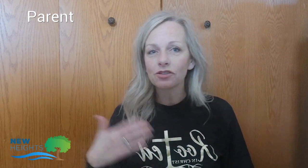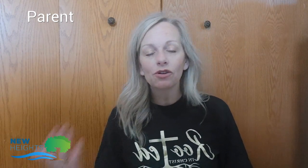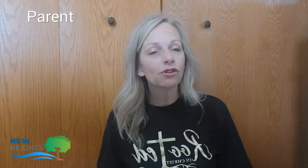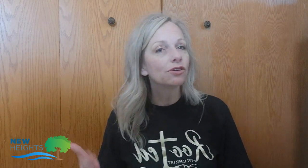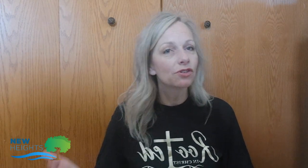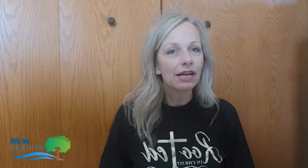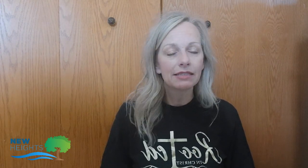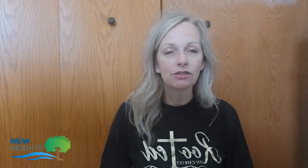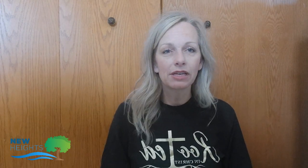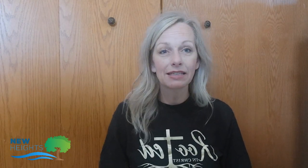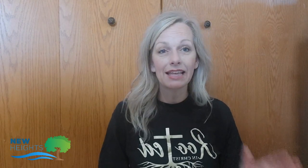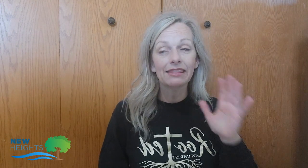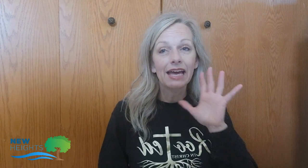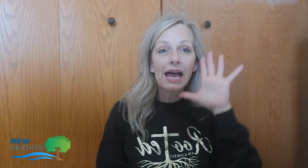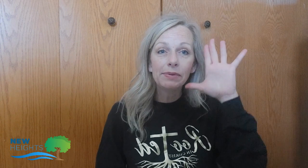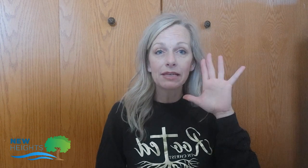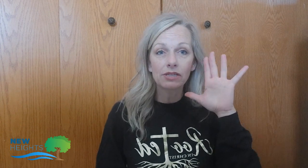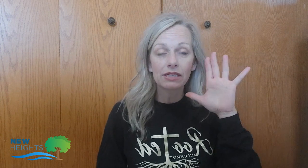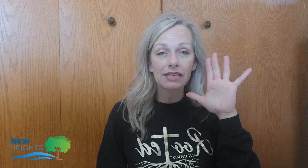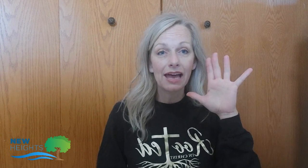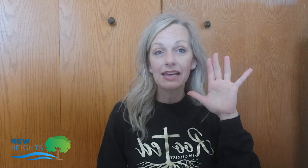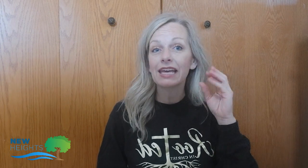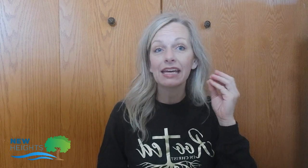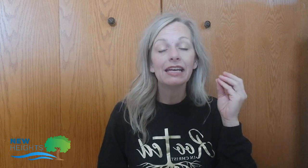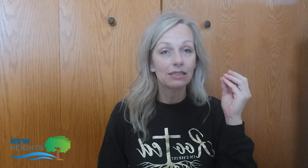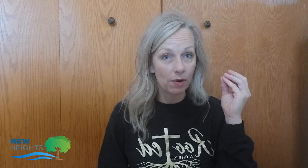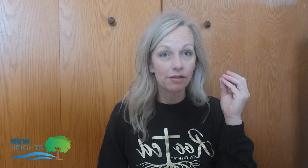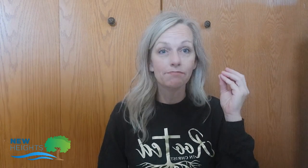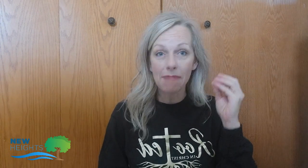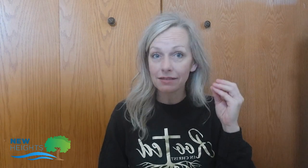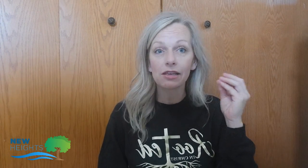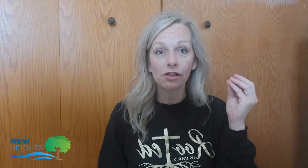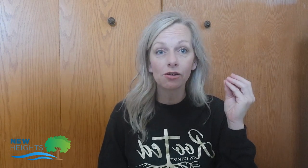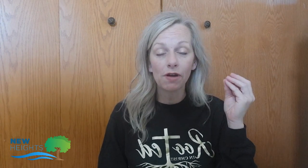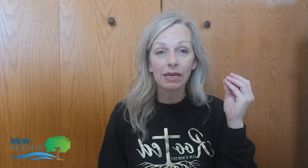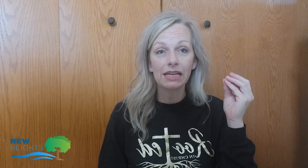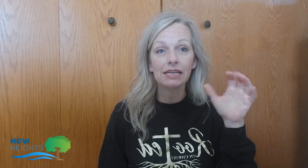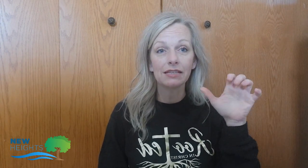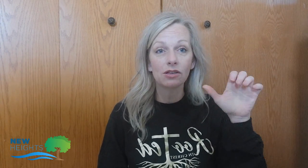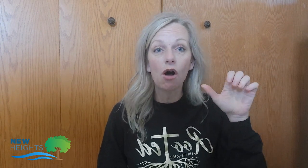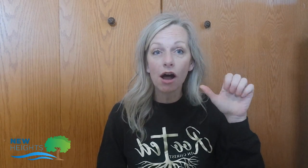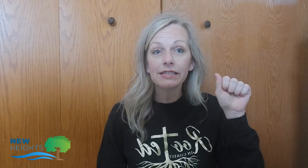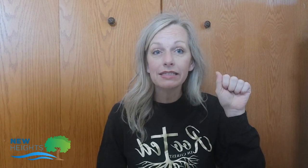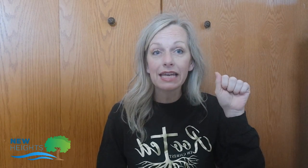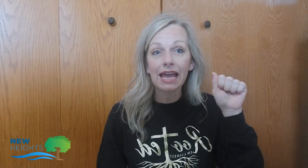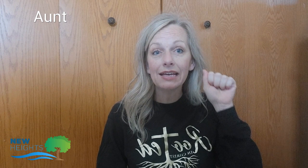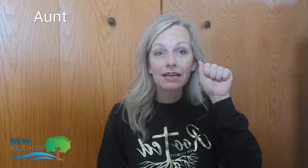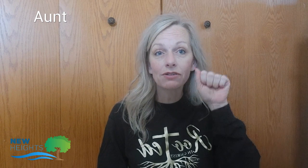or uncles or cousins or things like that, that happens out to the side. Again, it's where the masculine or feminine is. So aunt is an A down